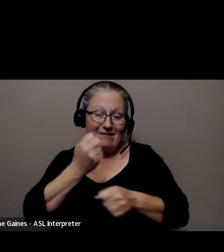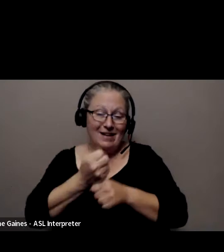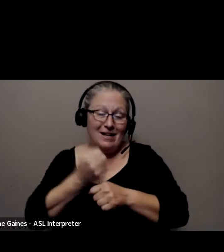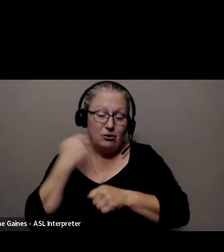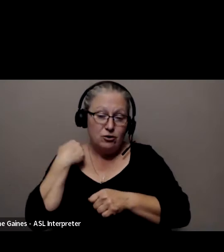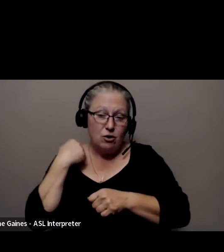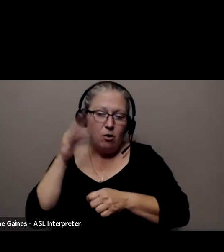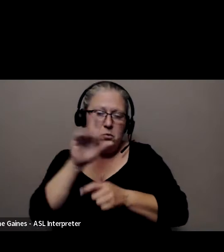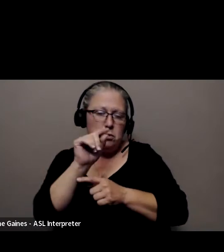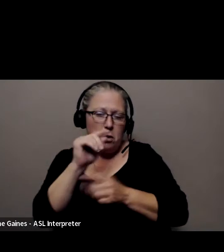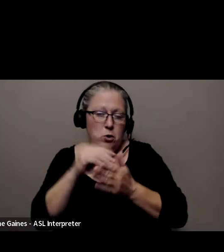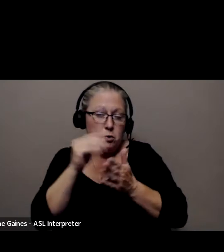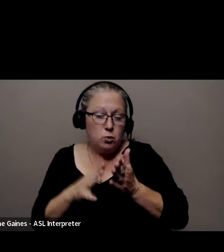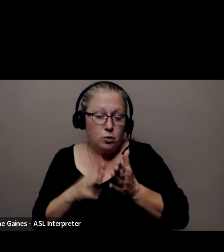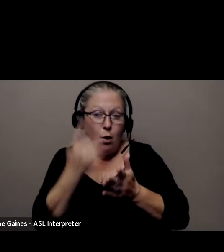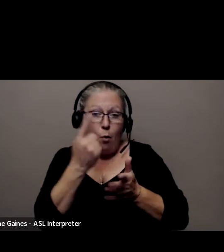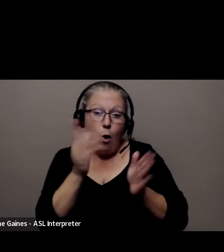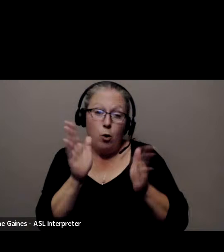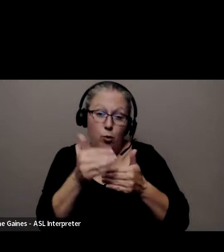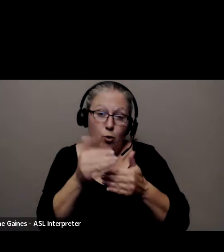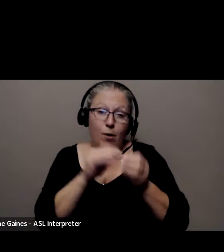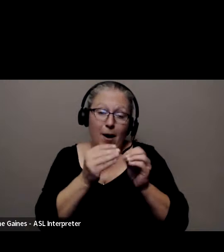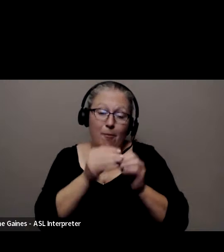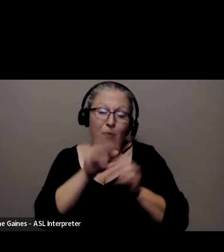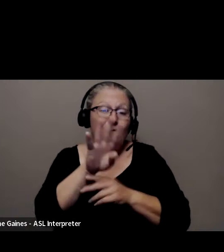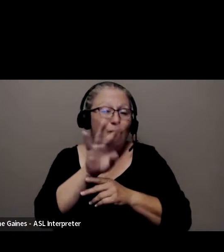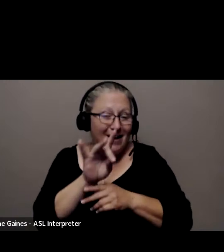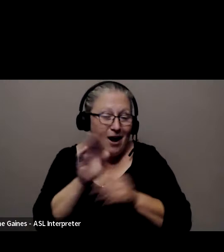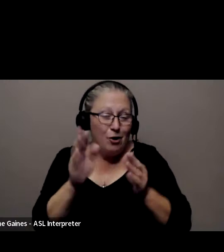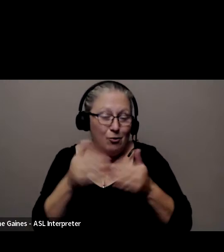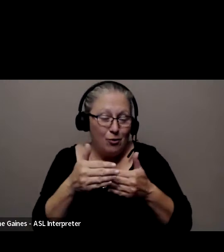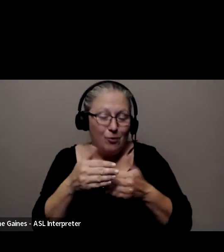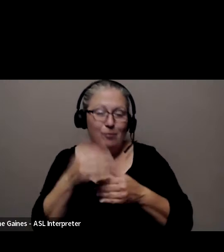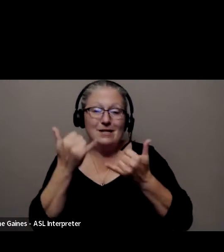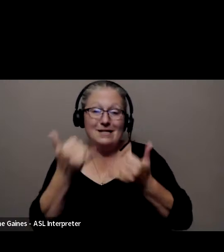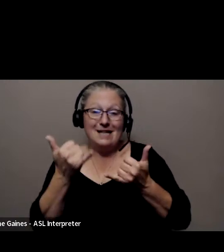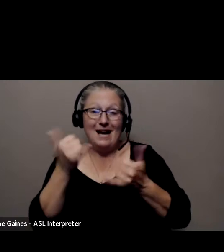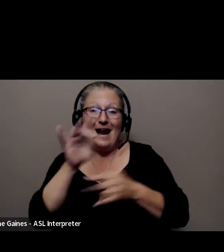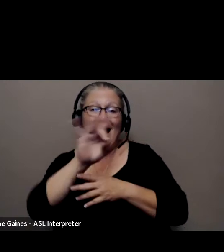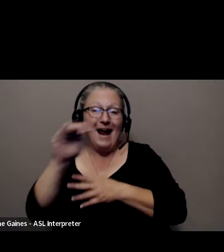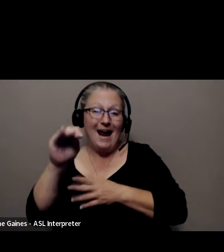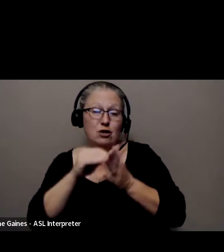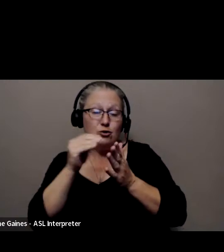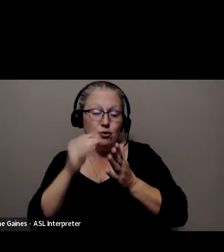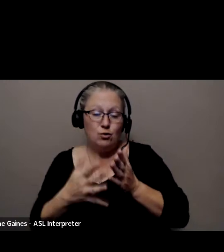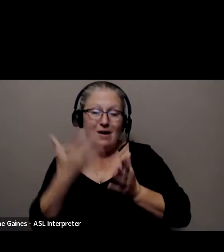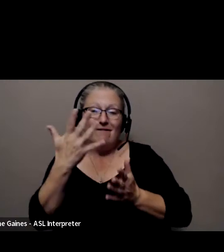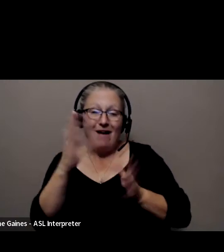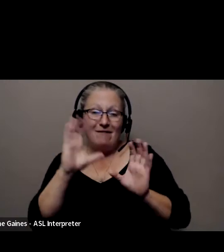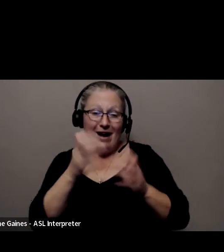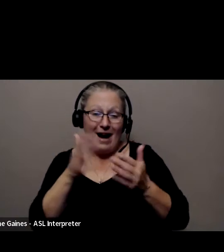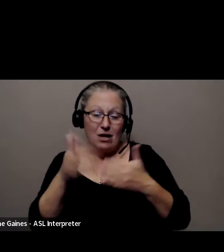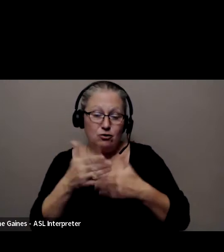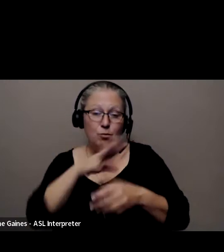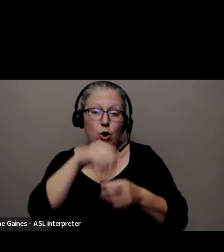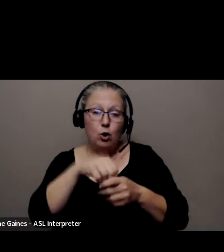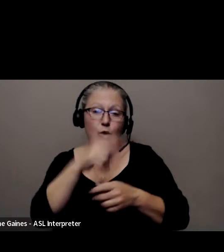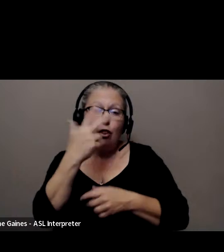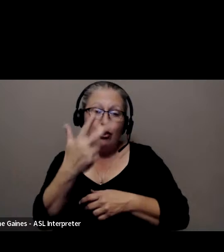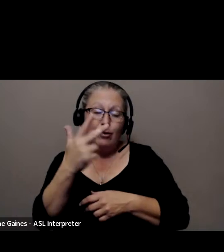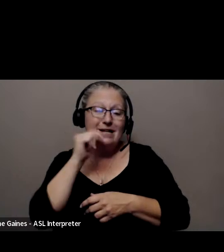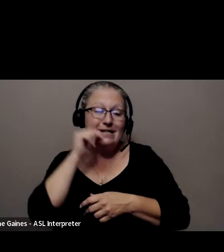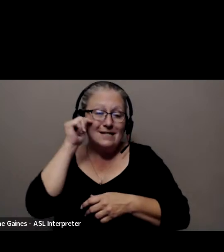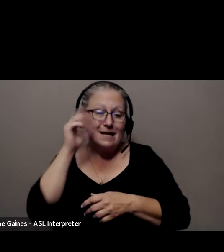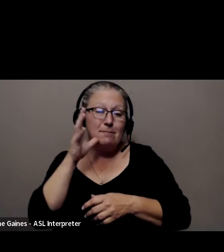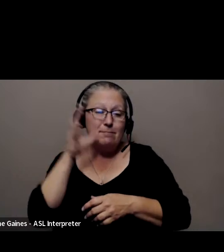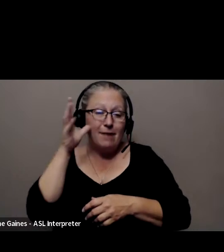about 20 students in one room, room 48. And today we're serving 80 students in 5 classrooms, including 3 teen parents